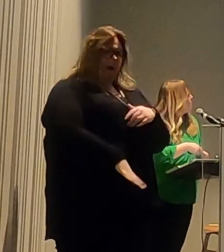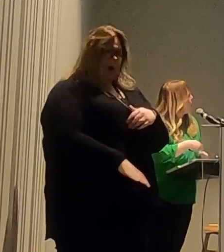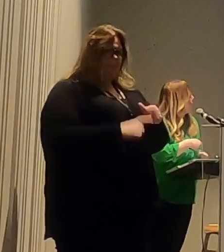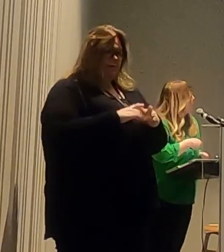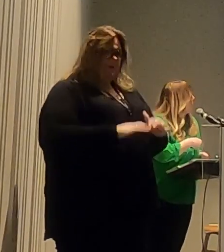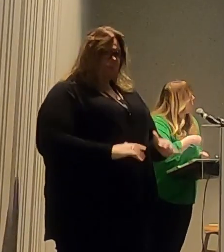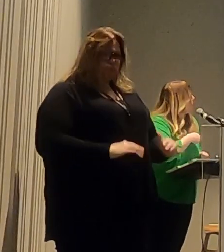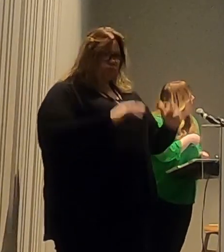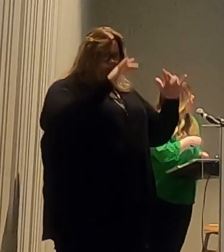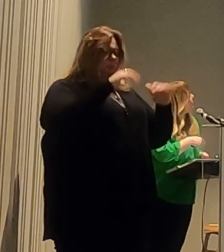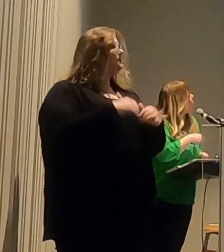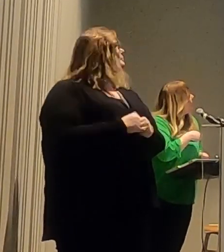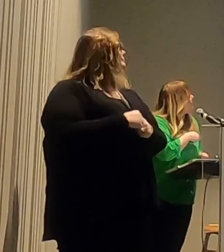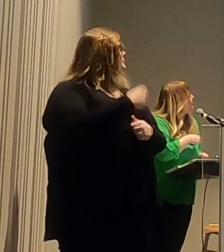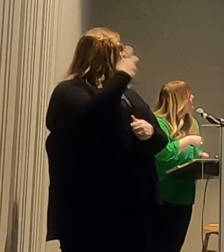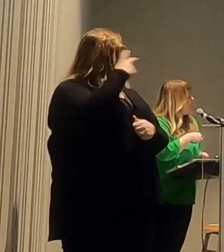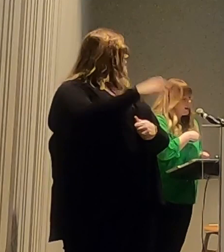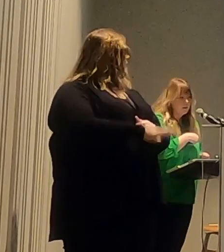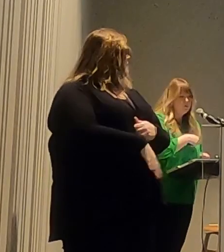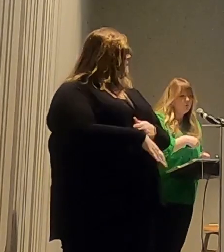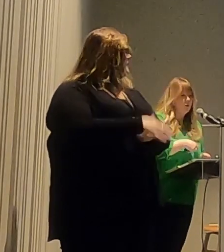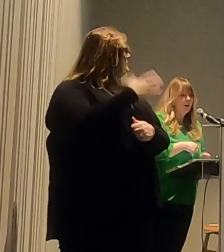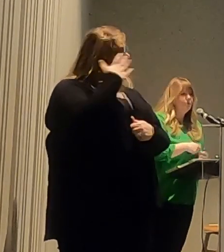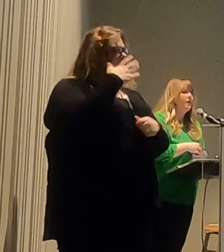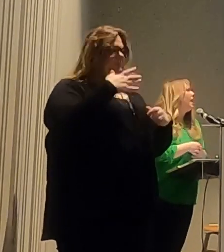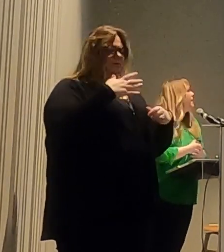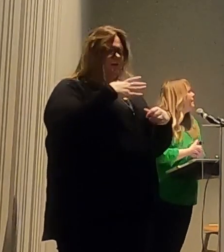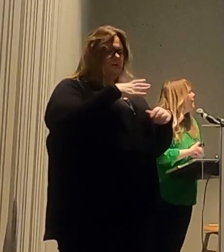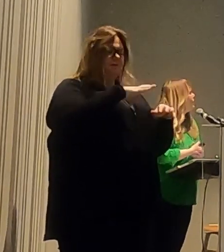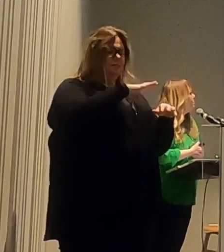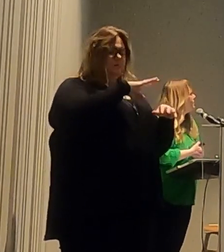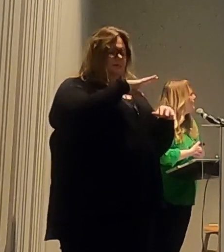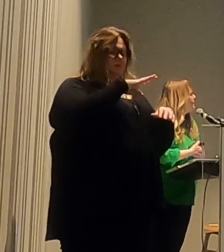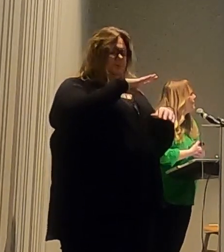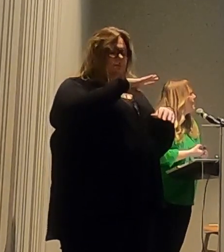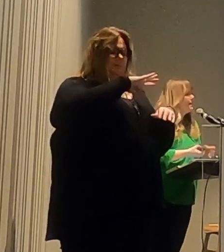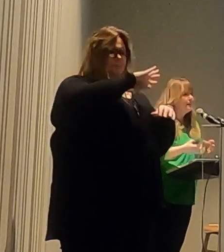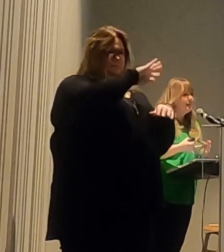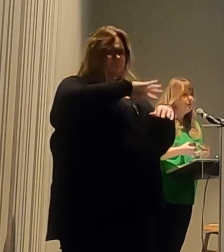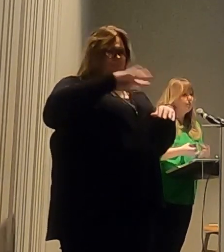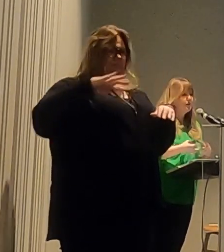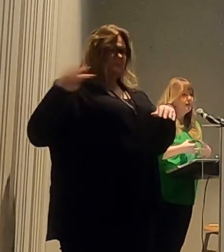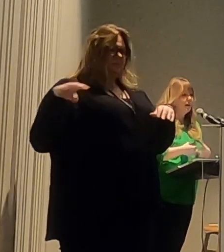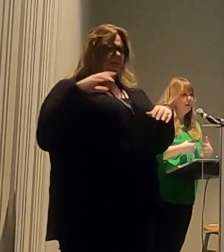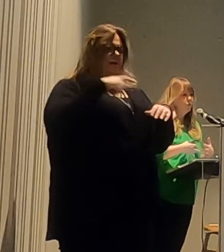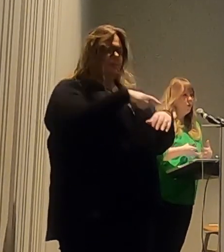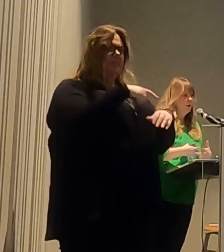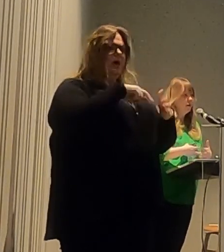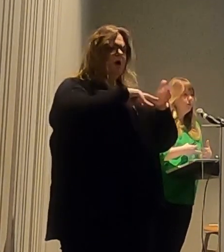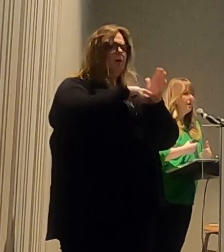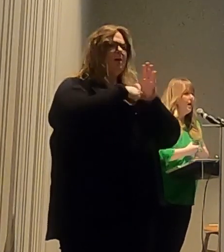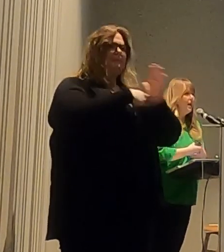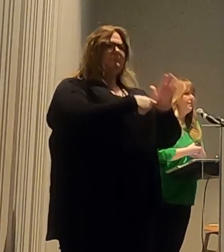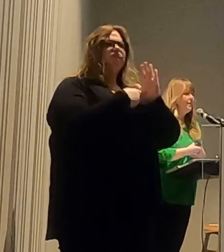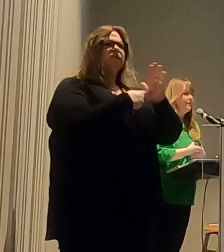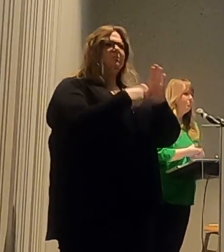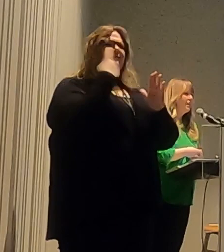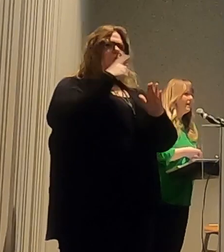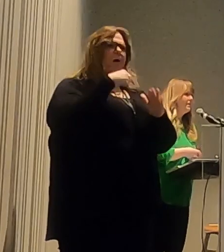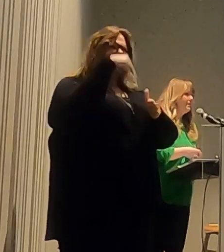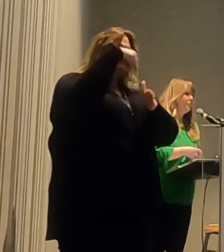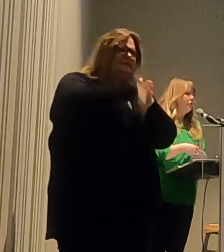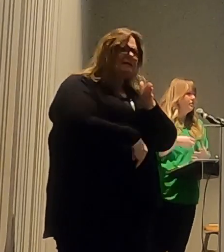So at the bottom of the robe here, we have these diagonal stripes, and that represents deep standing water. And